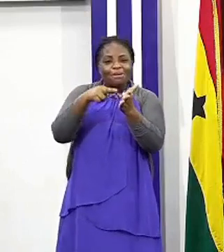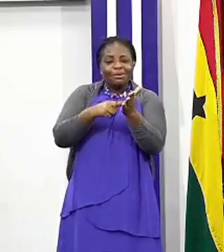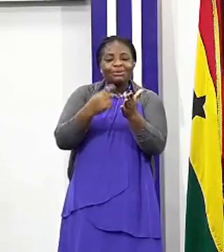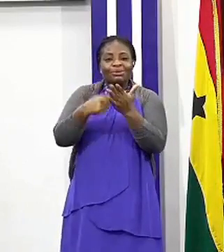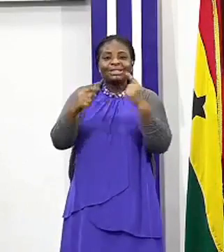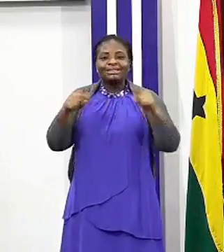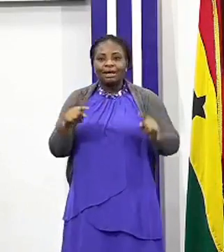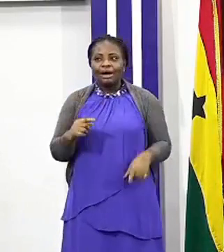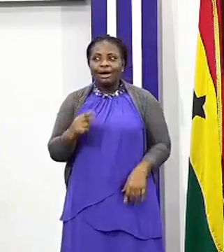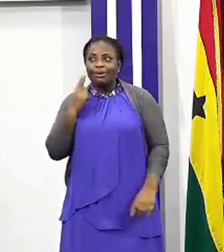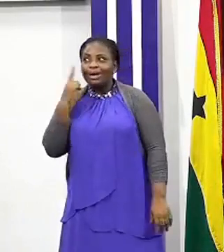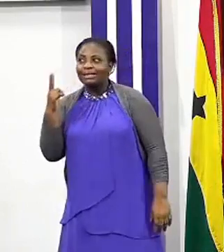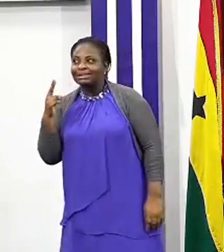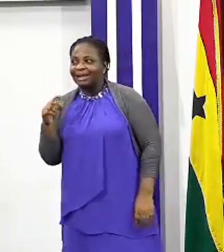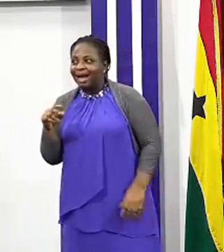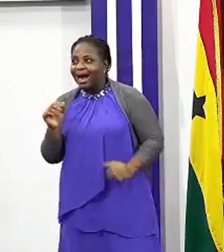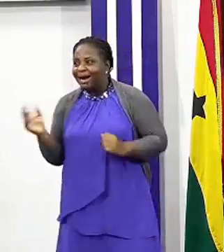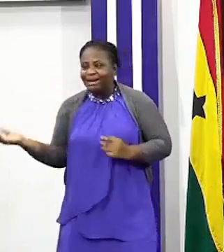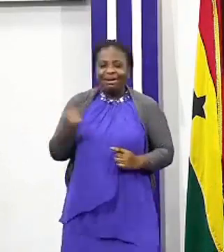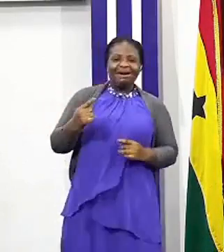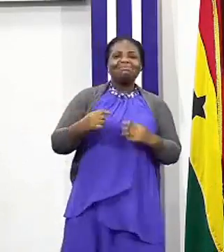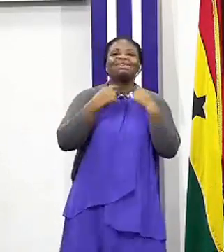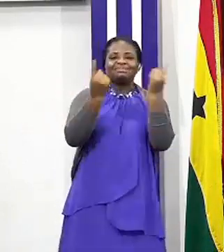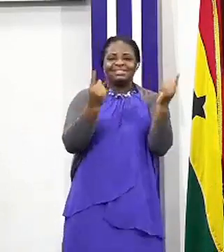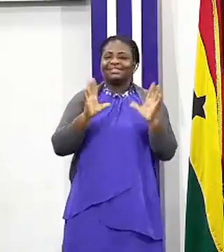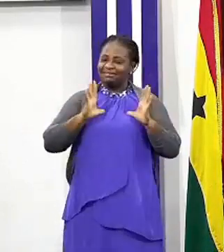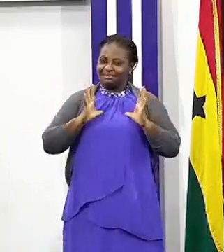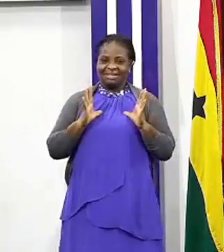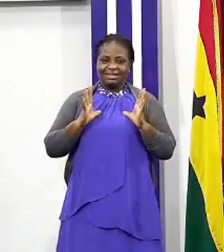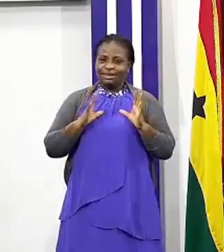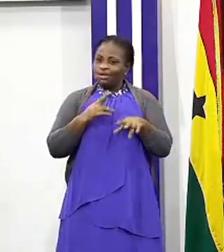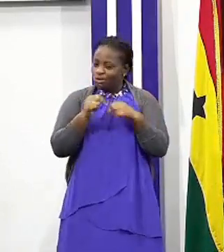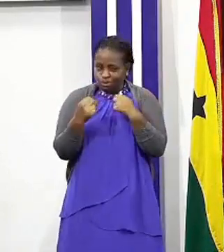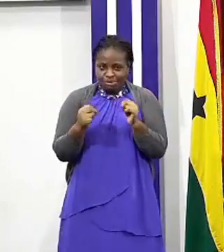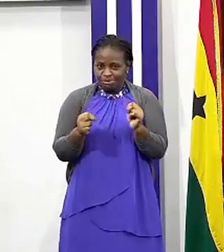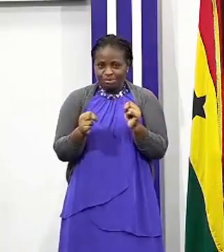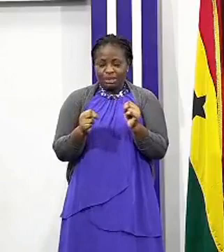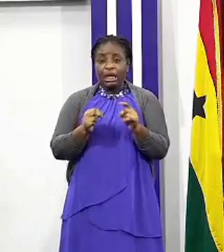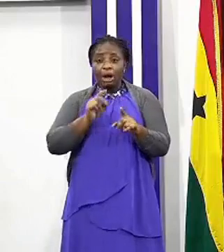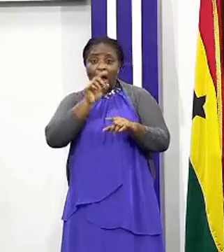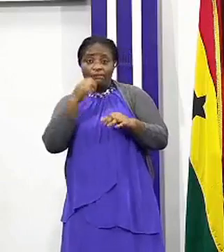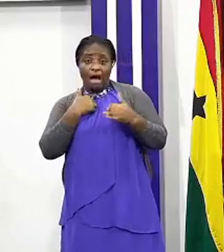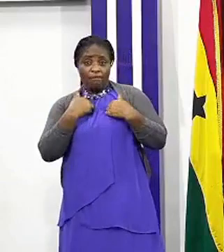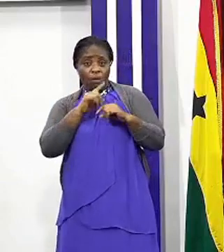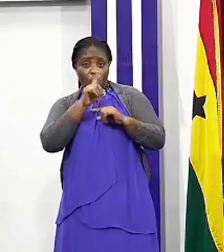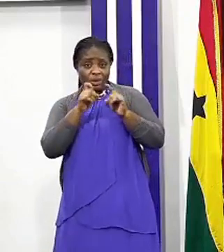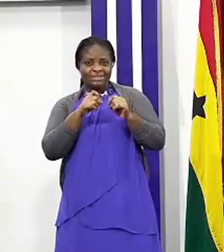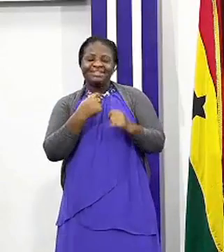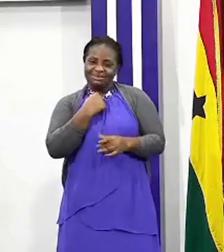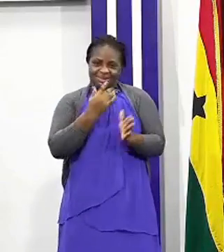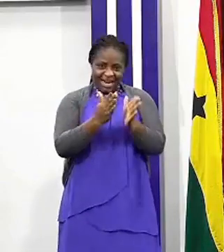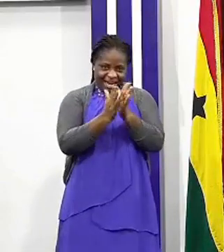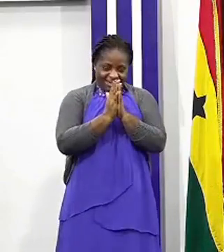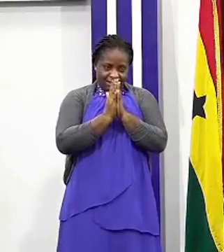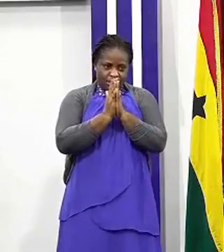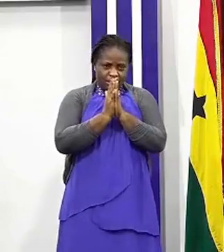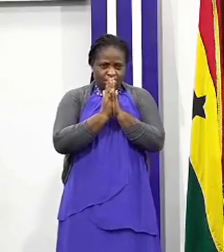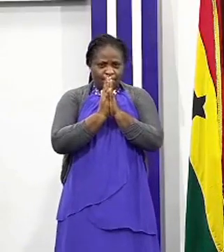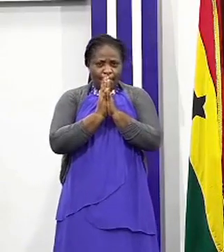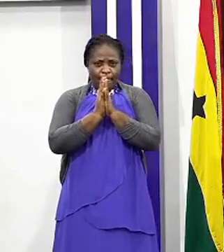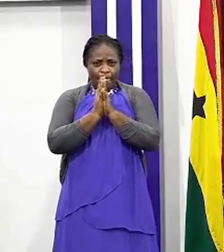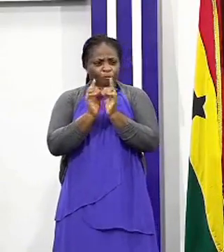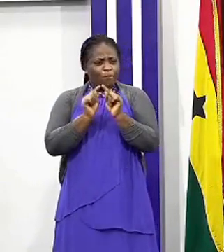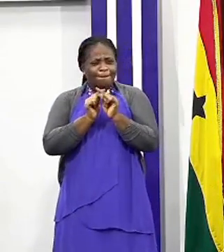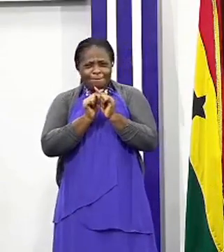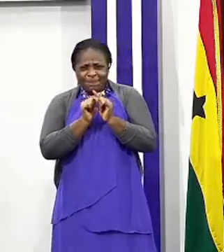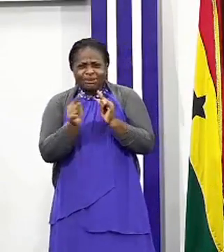ye kohebe kan for, di aye hu, ni ye kan. Na question bi owa ye bisa. Na, ya,